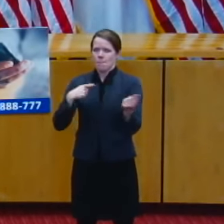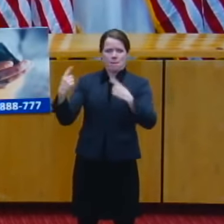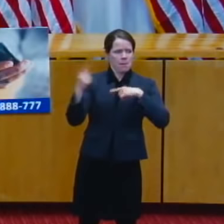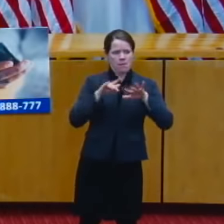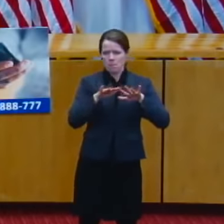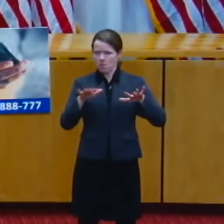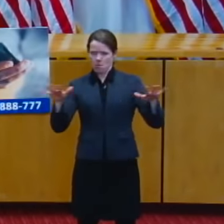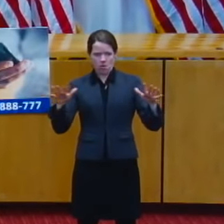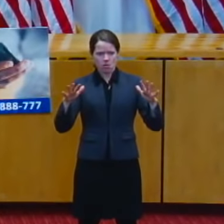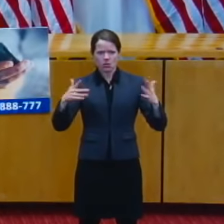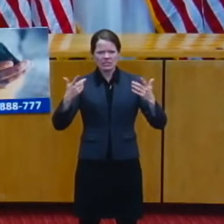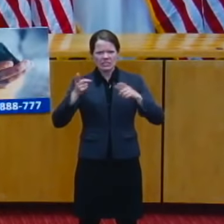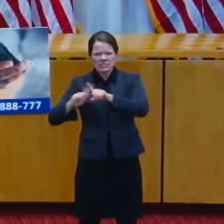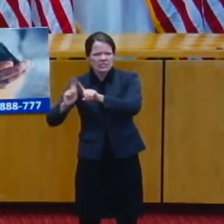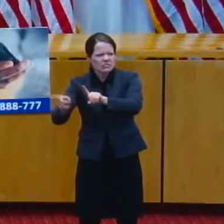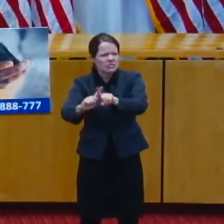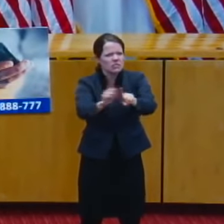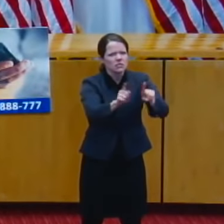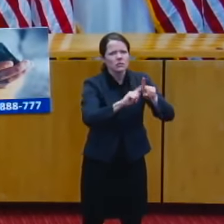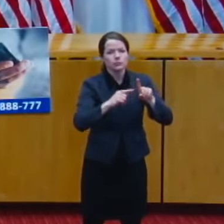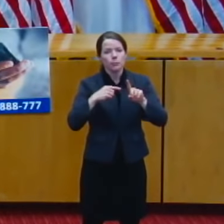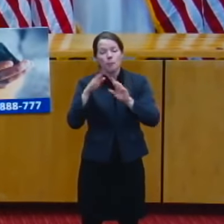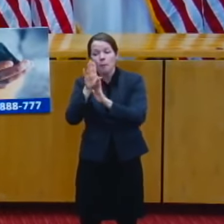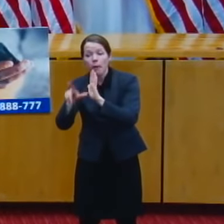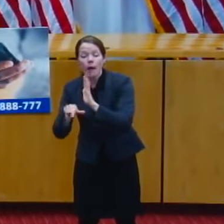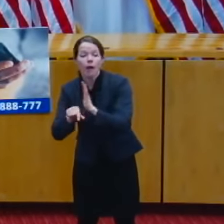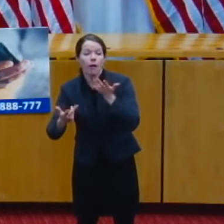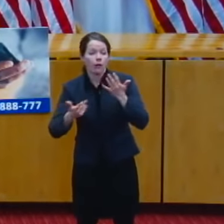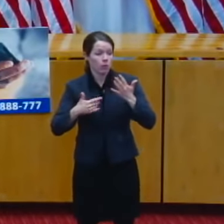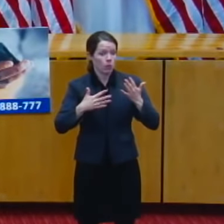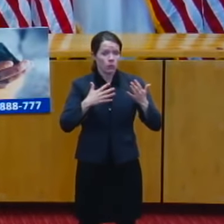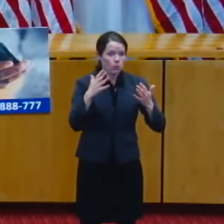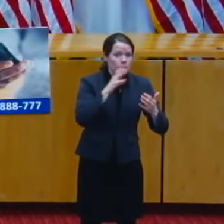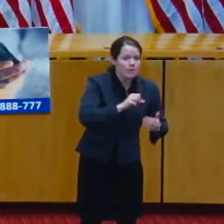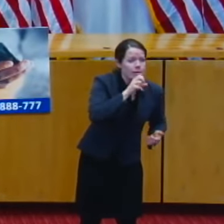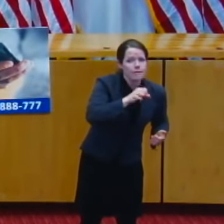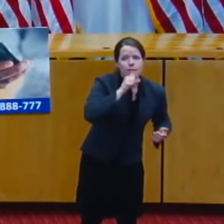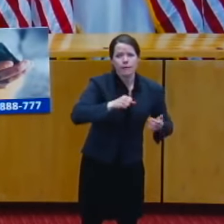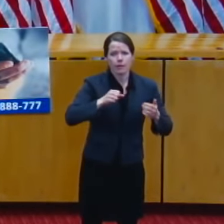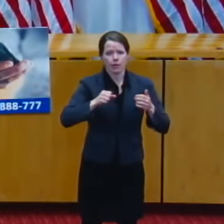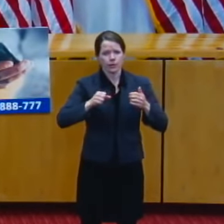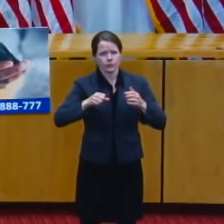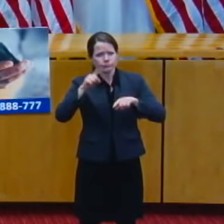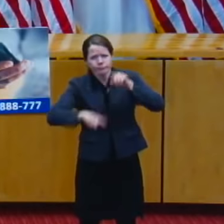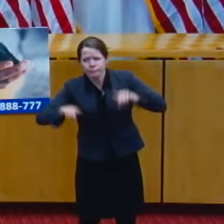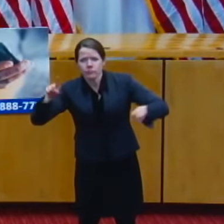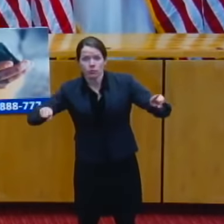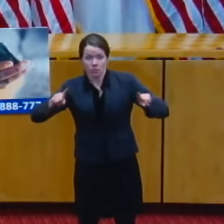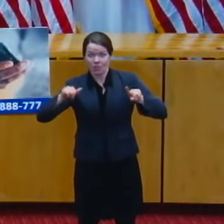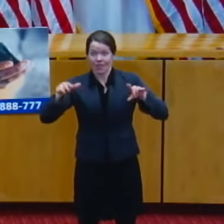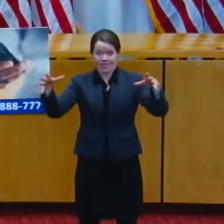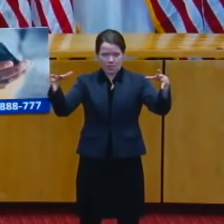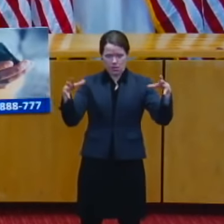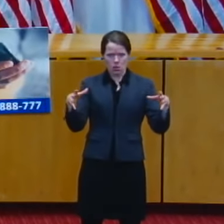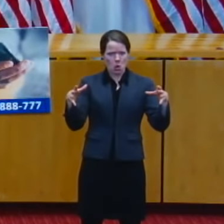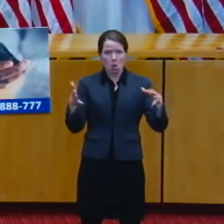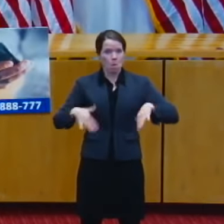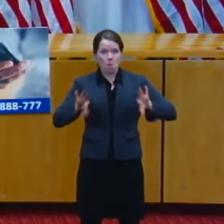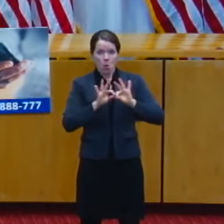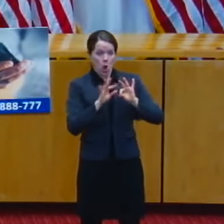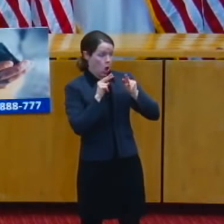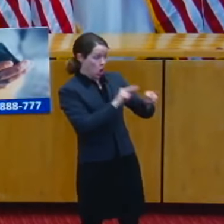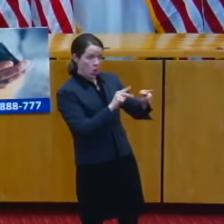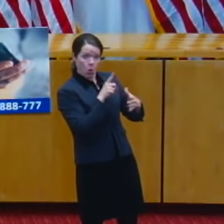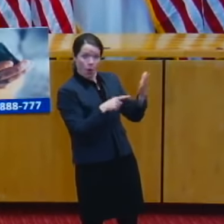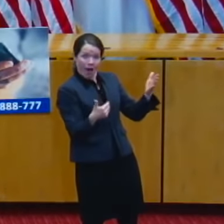healthcare community on the need to issue recommendations on how to equitably and ethically allocate healthcare resources across